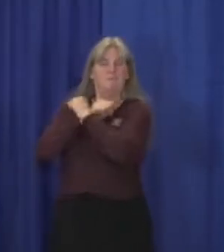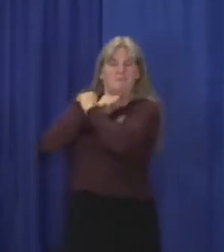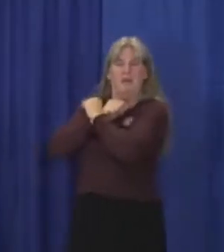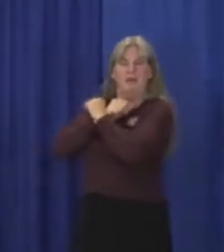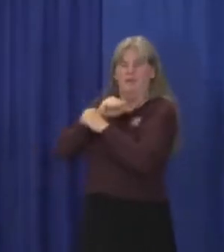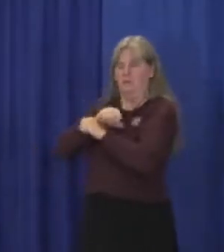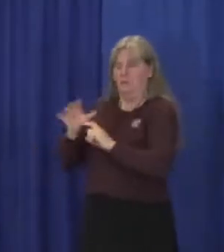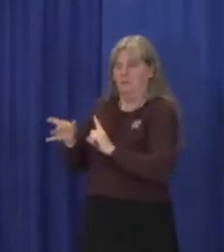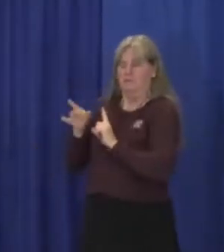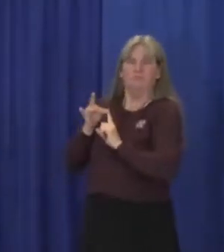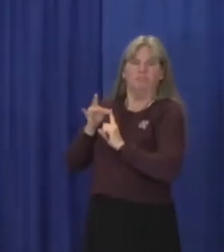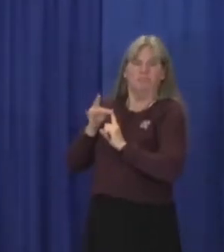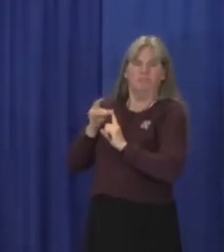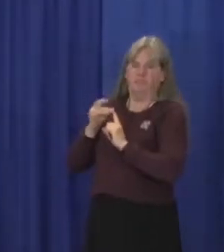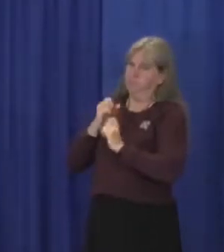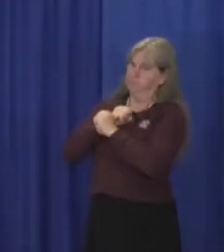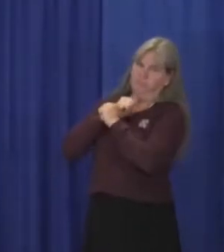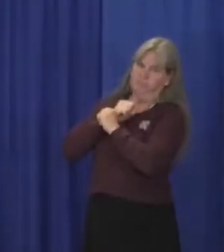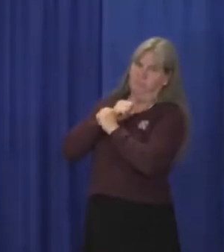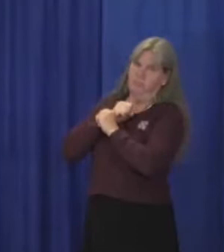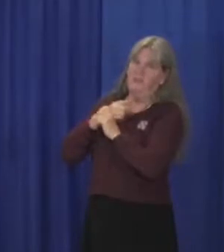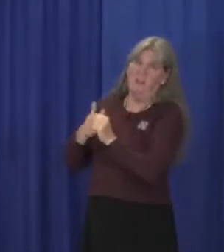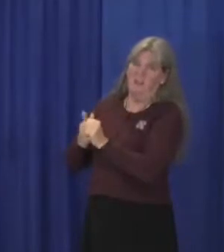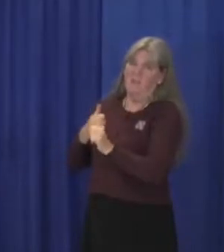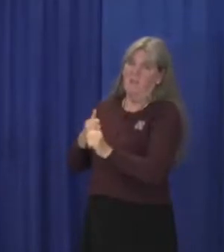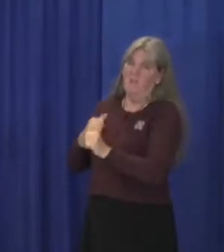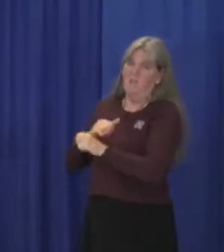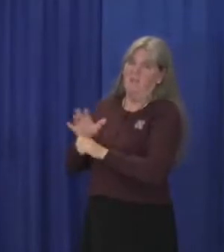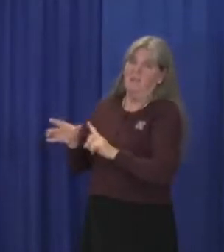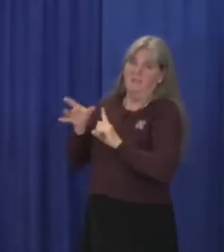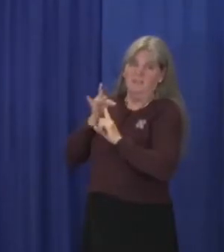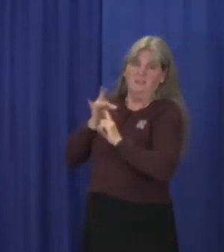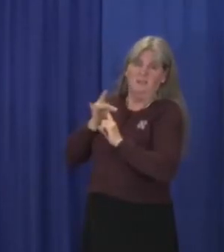COVID-19 as a largely preventable disease.